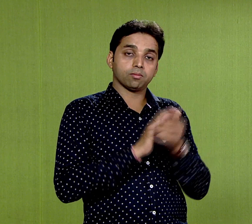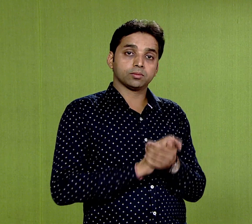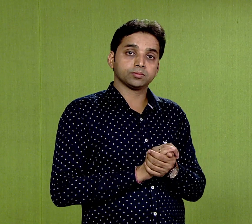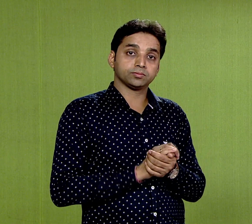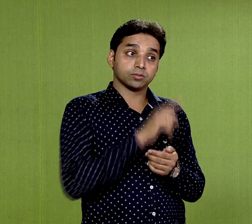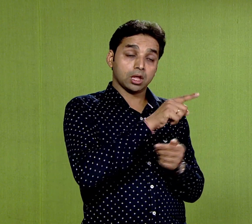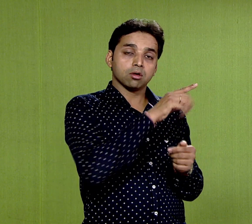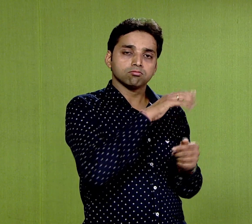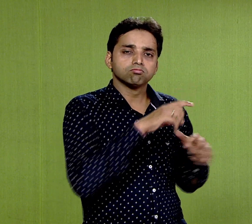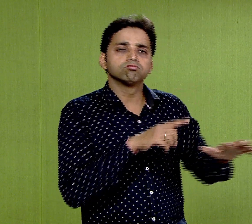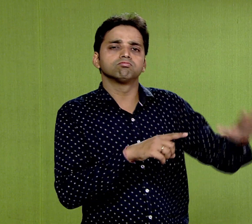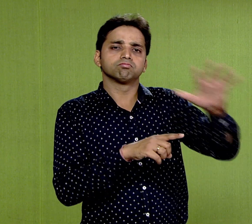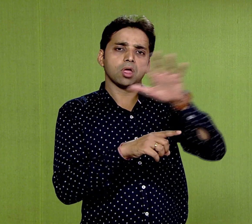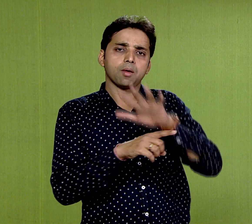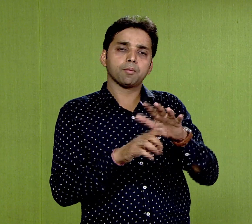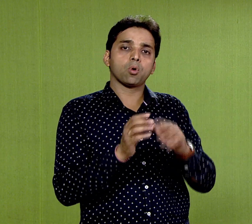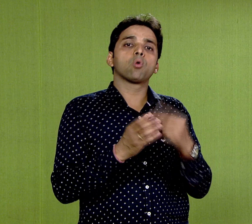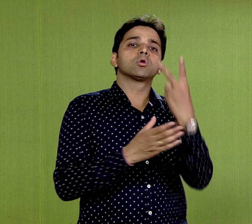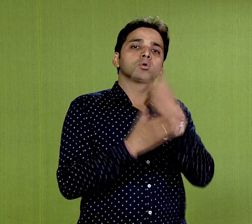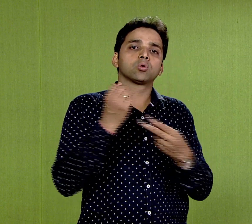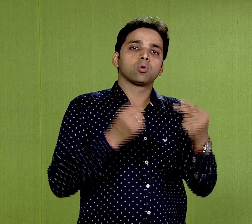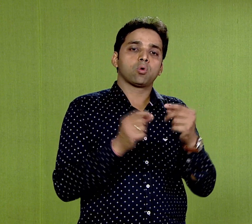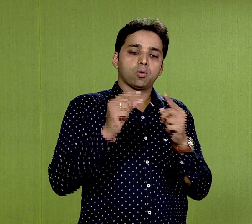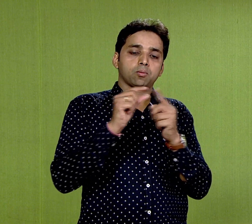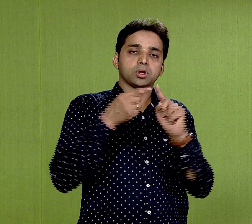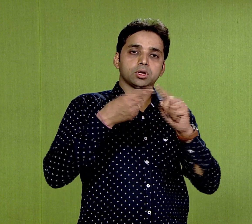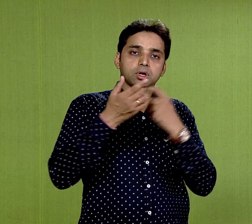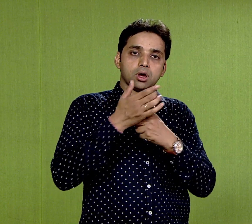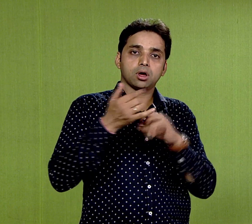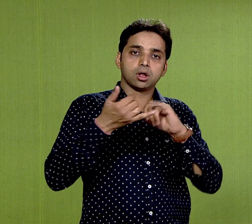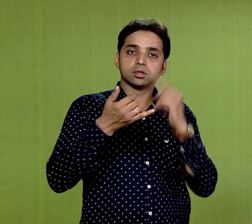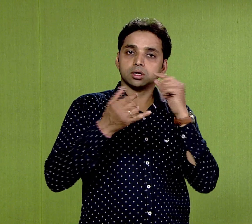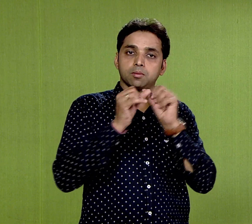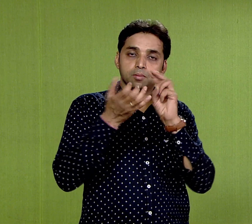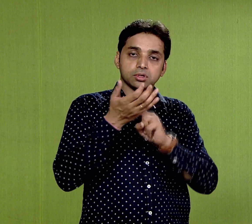he brought two Persian painters to his court.